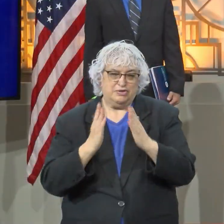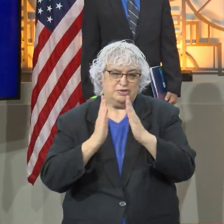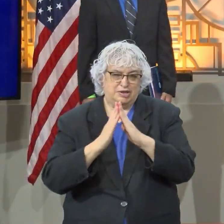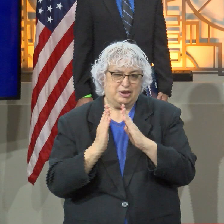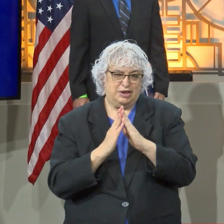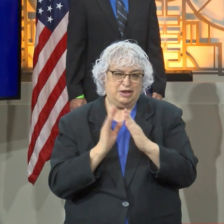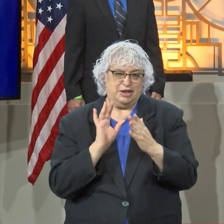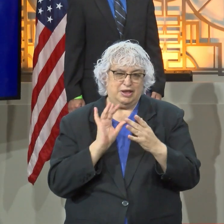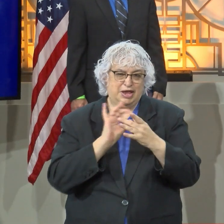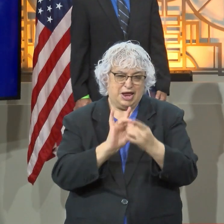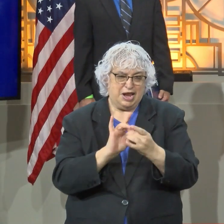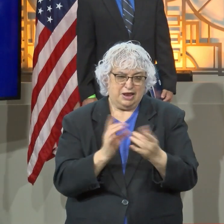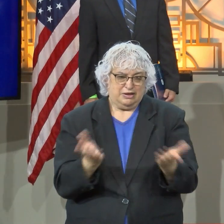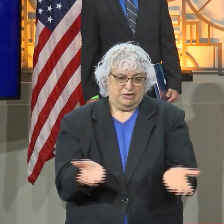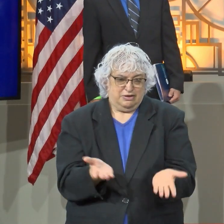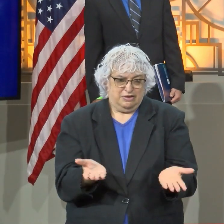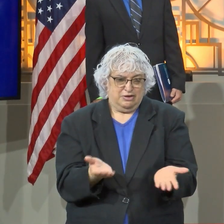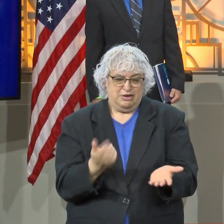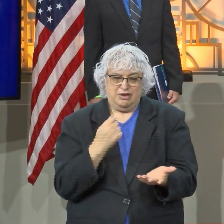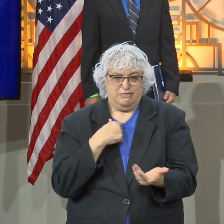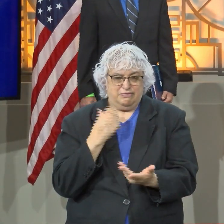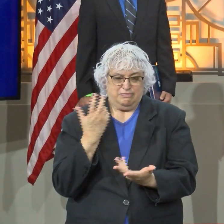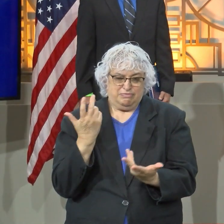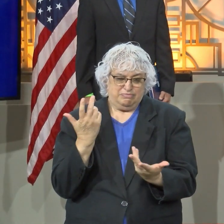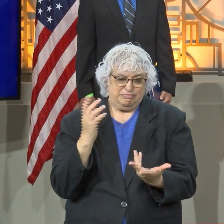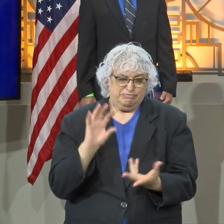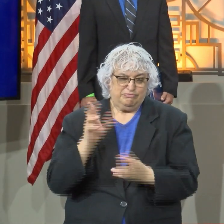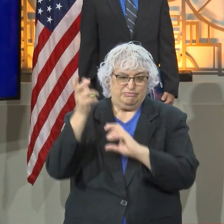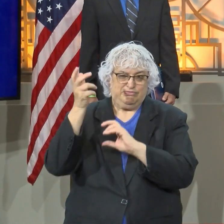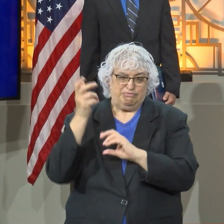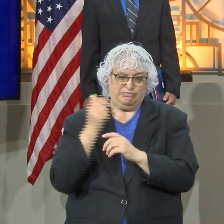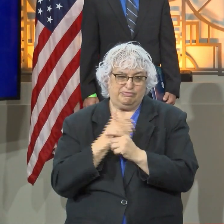been connected to some sort.